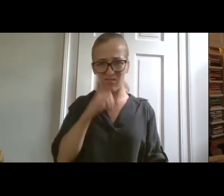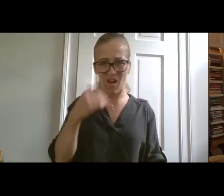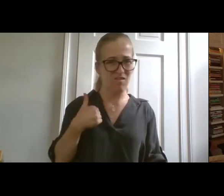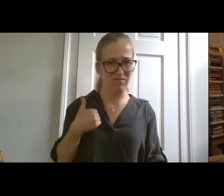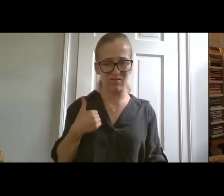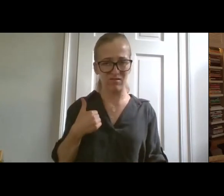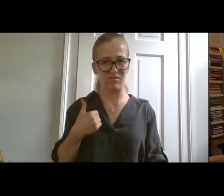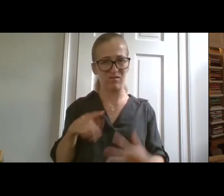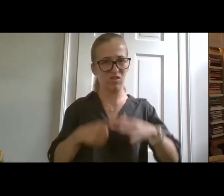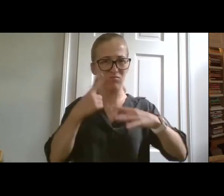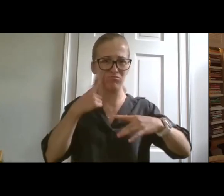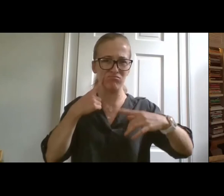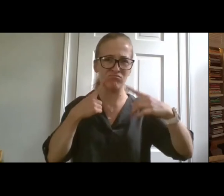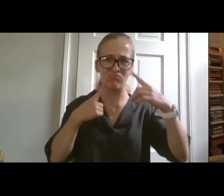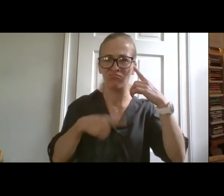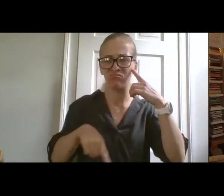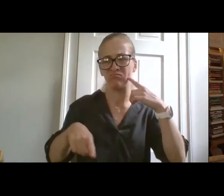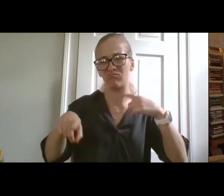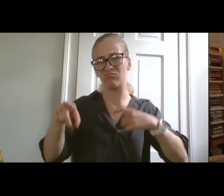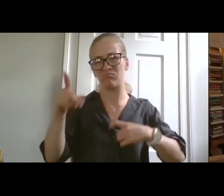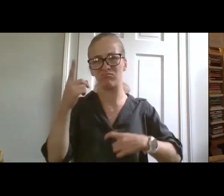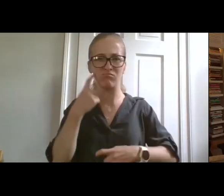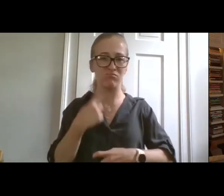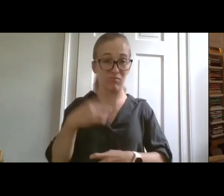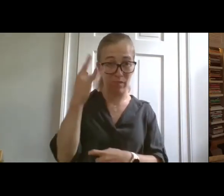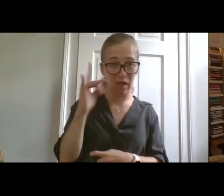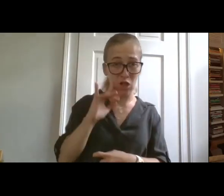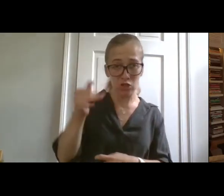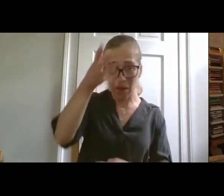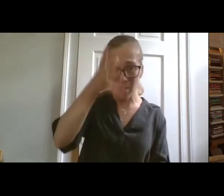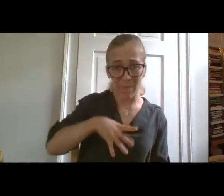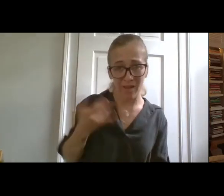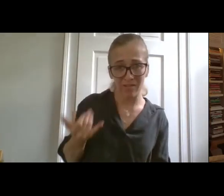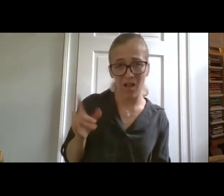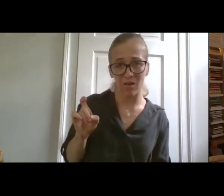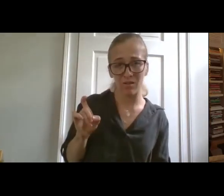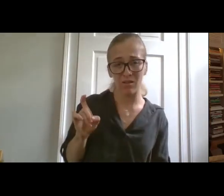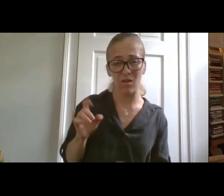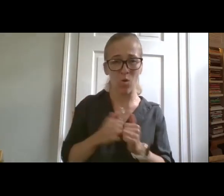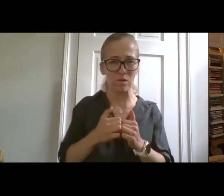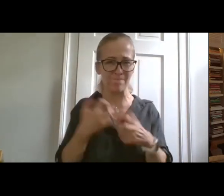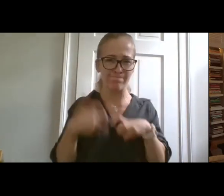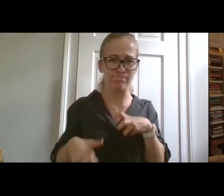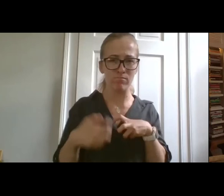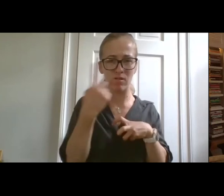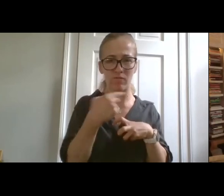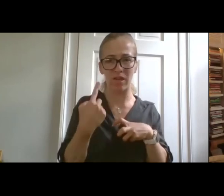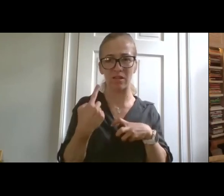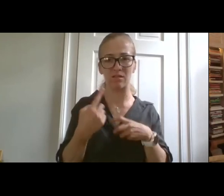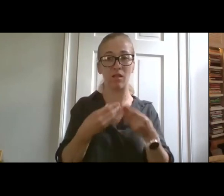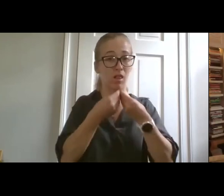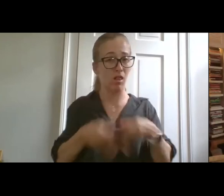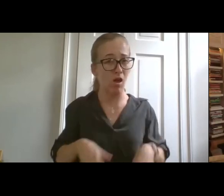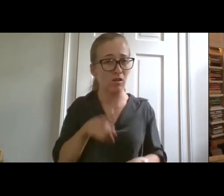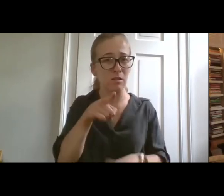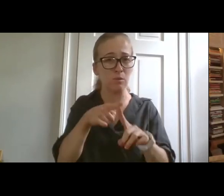She starts crying. Is it because he looks like a man to her now, with a bitter face? And she lost him to